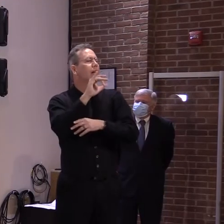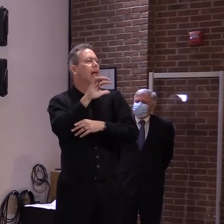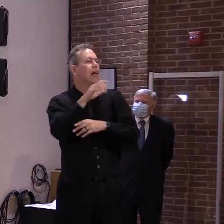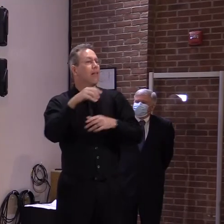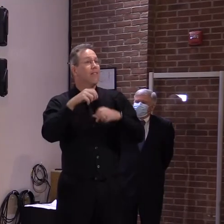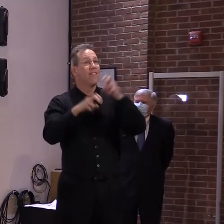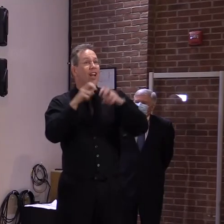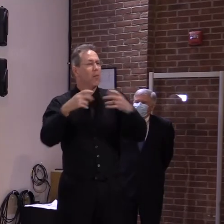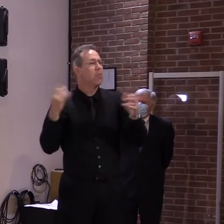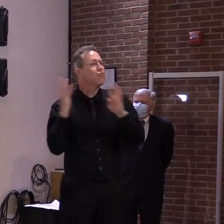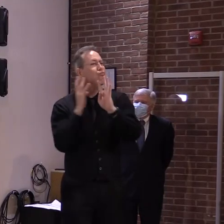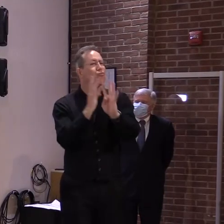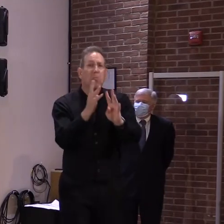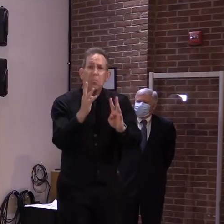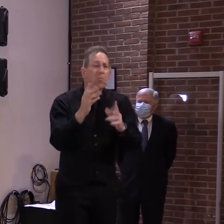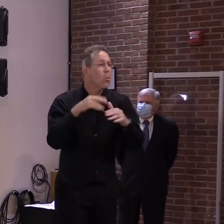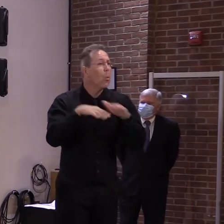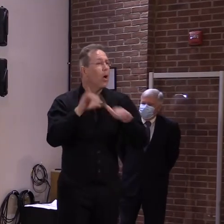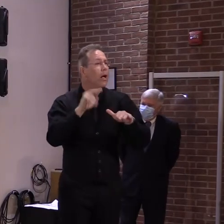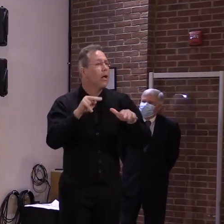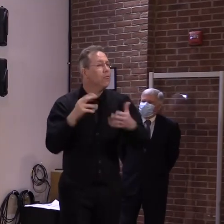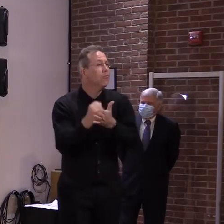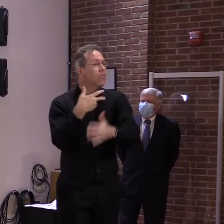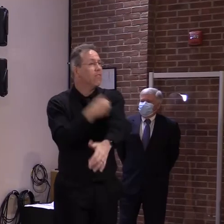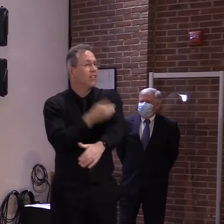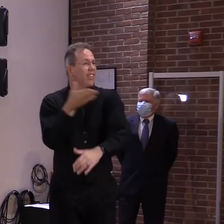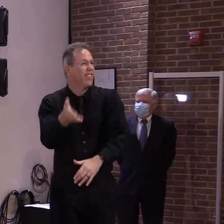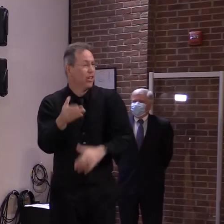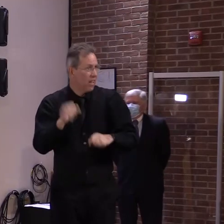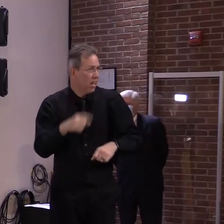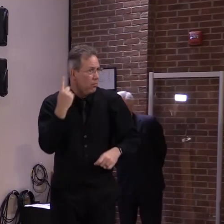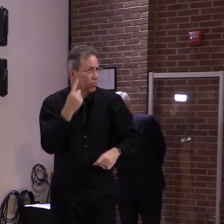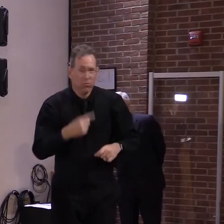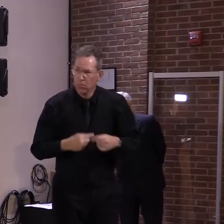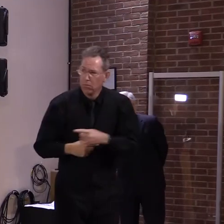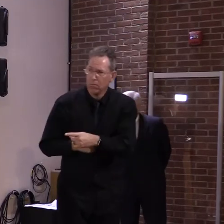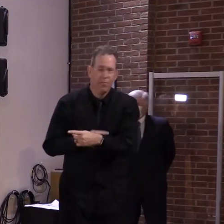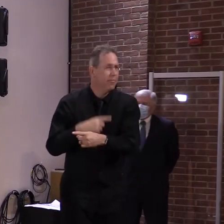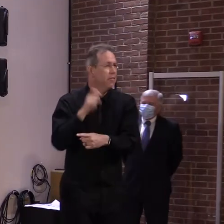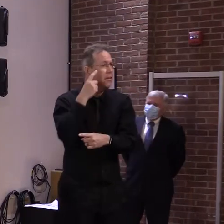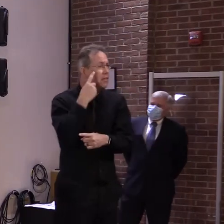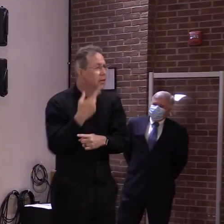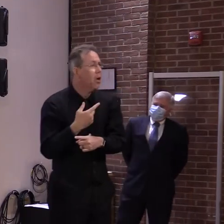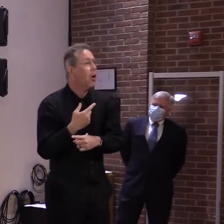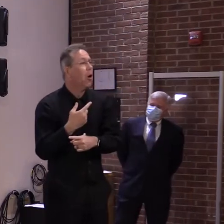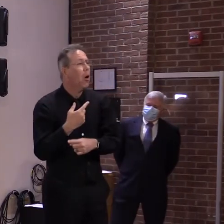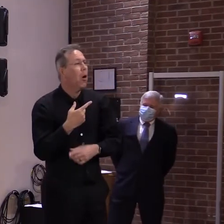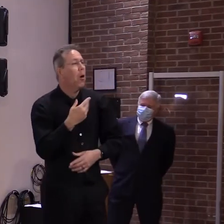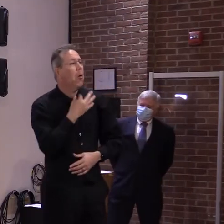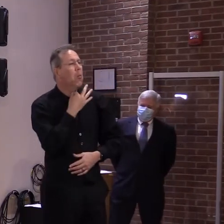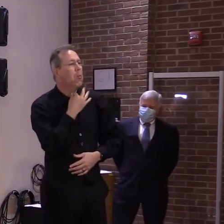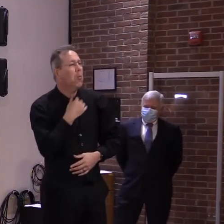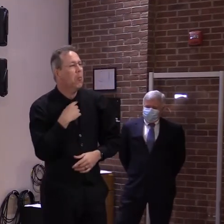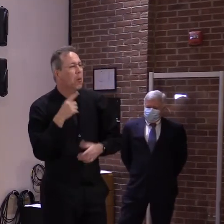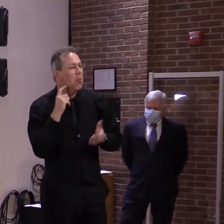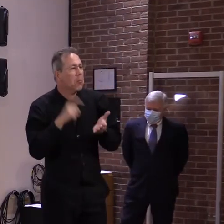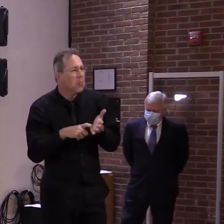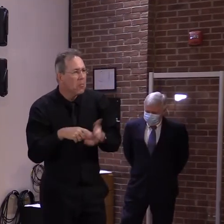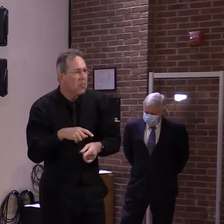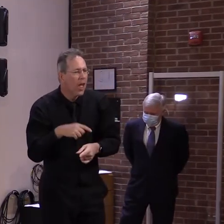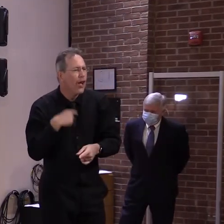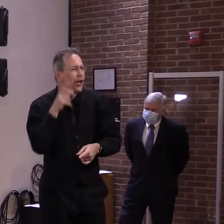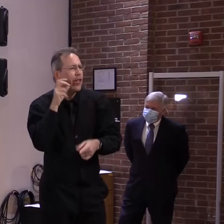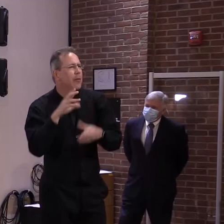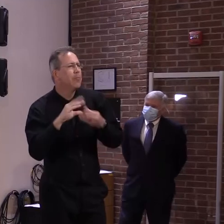well. You must have been listening in on one of our meetings this morning because I brought that up and I said that, the fairs are